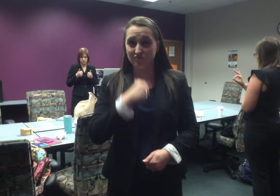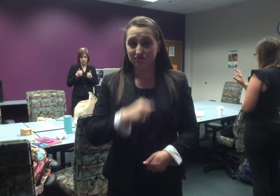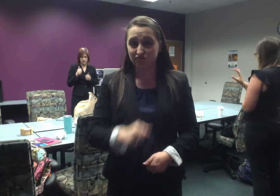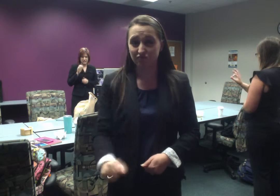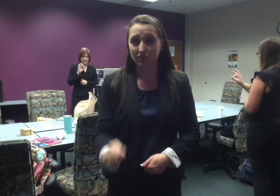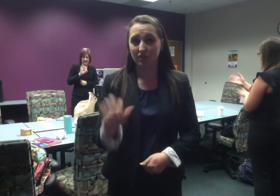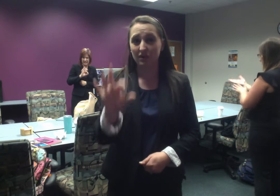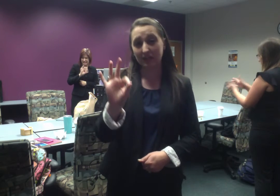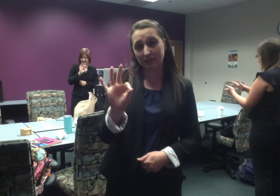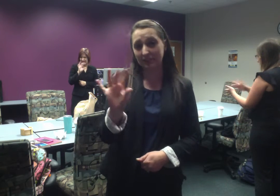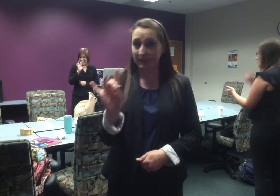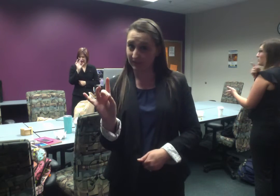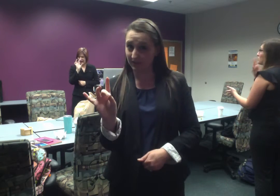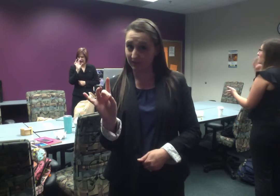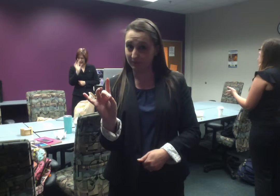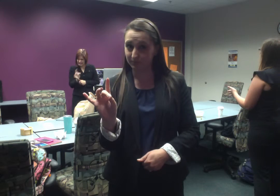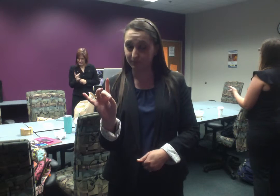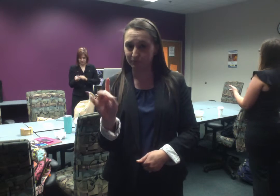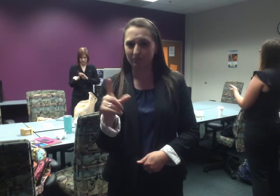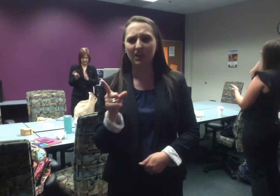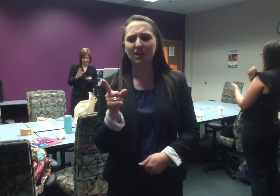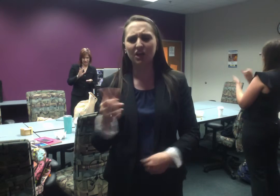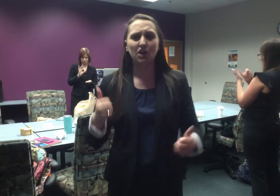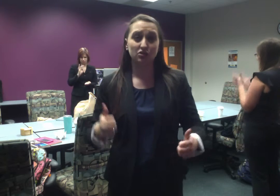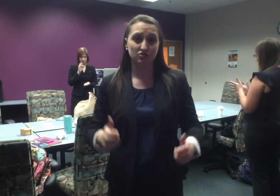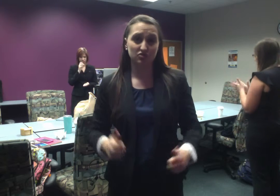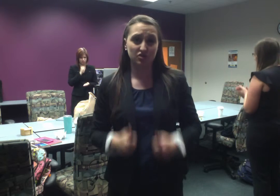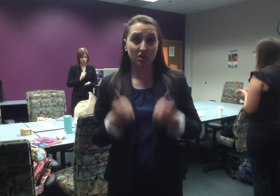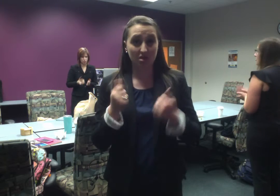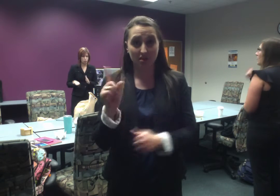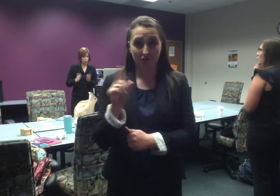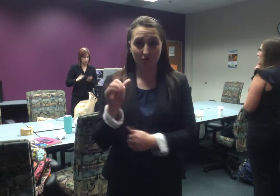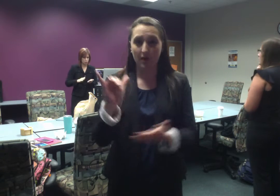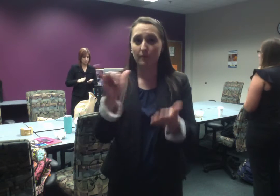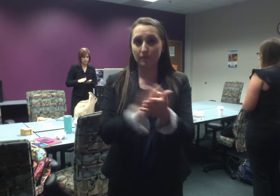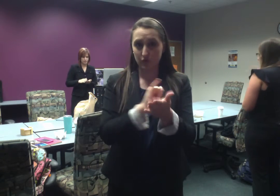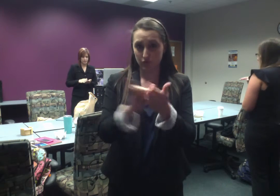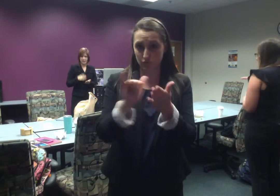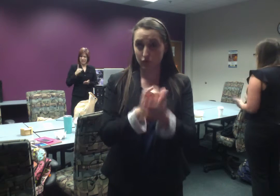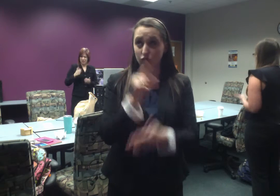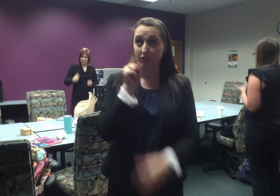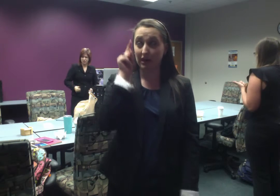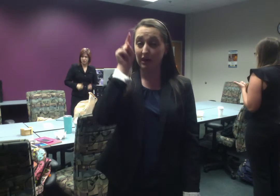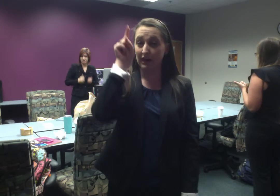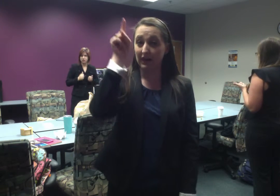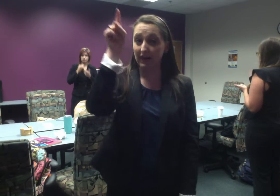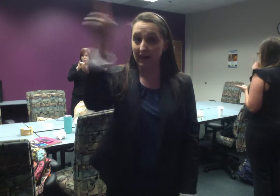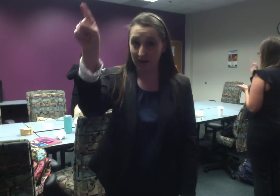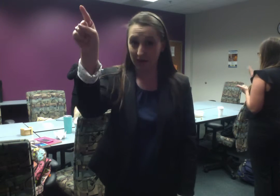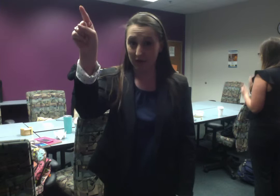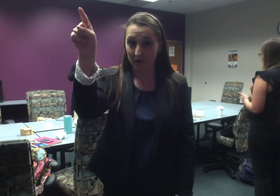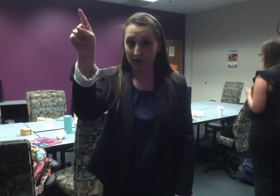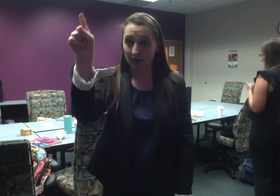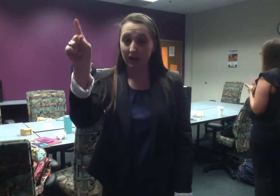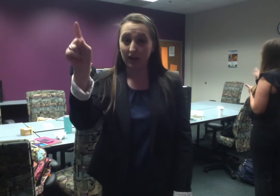she lived part of her life in New York City. And another part of her life, she traveled all the way to New Mexico.